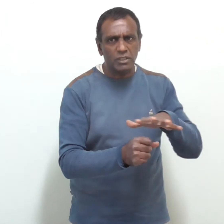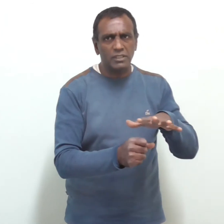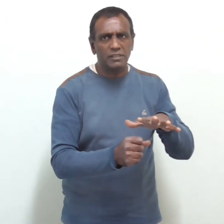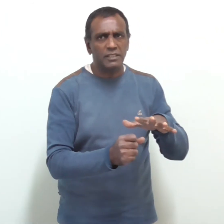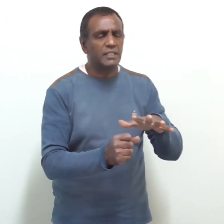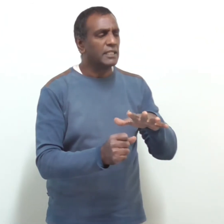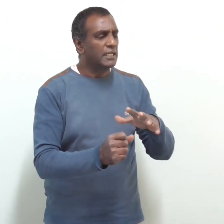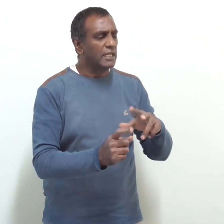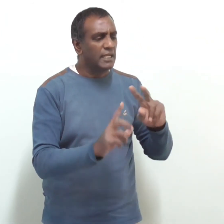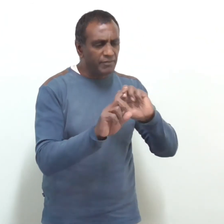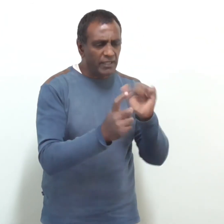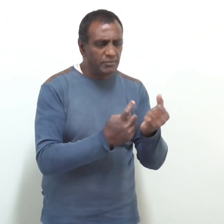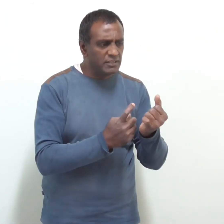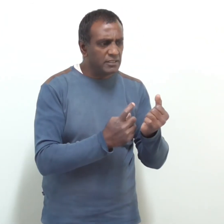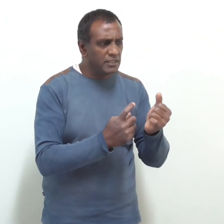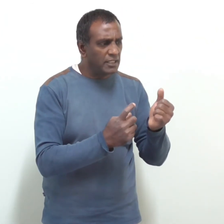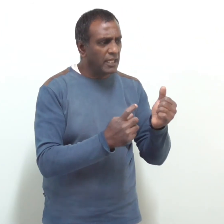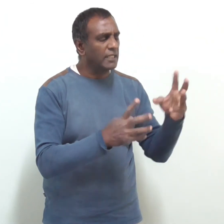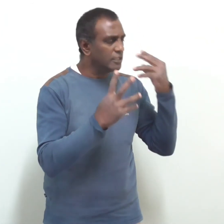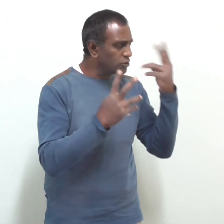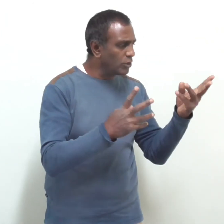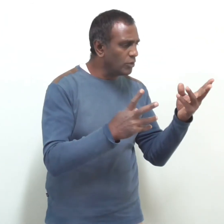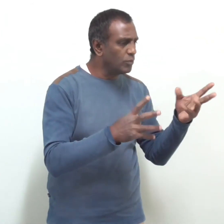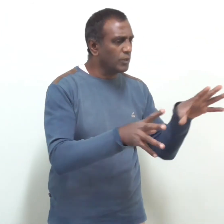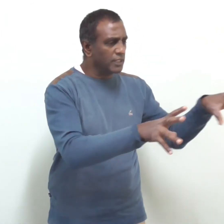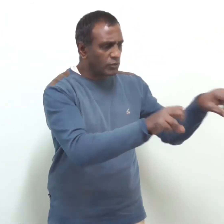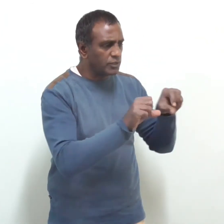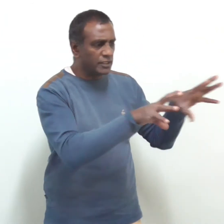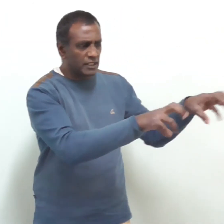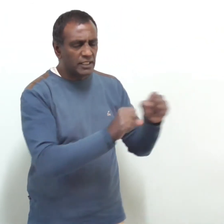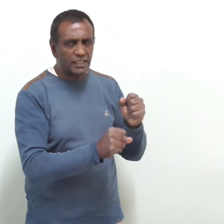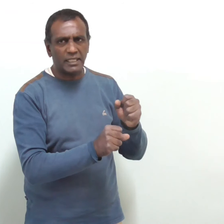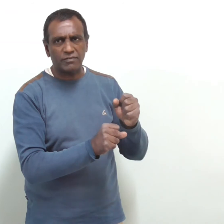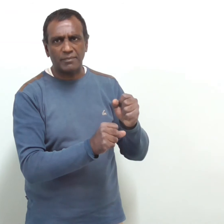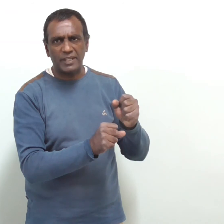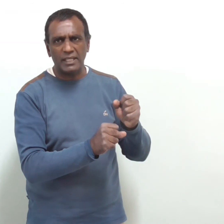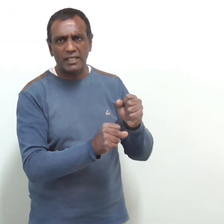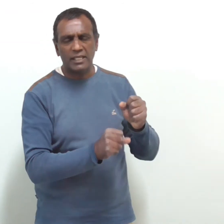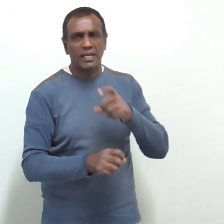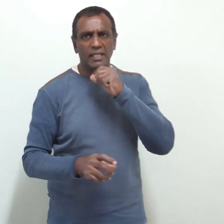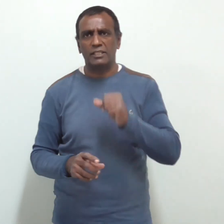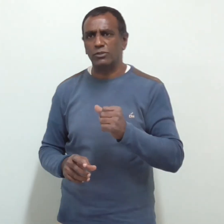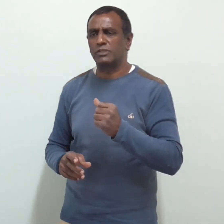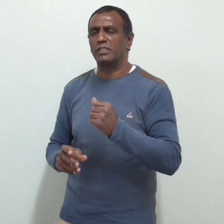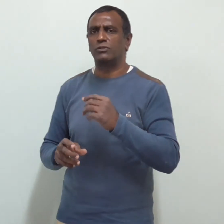local environment and they saw what they could get from there, and they used it